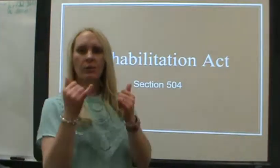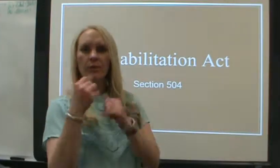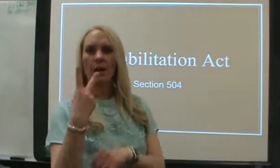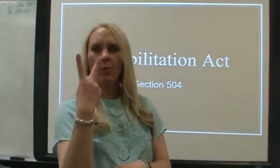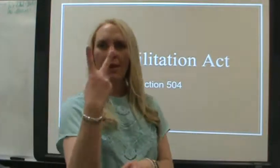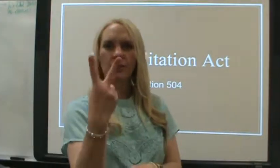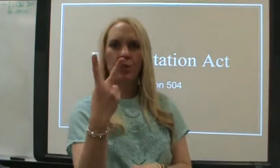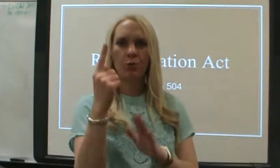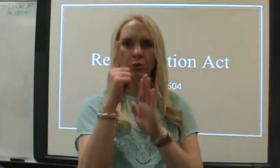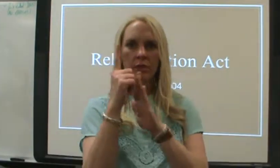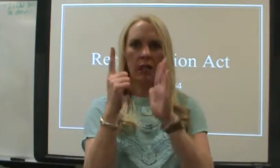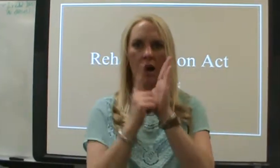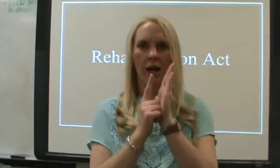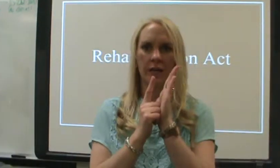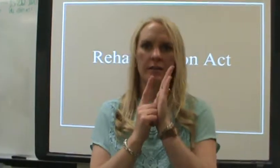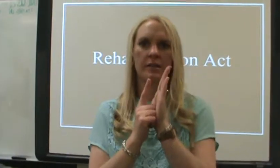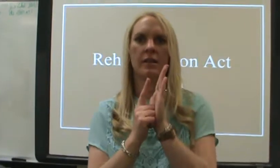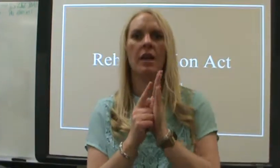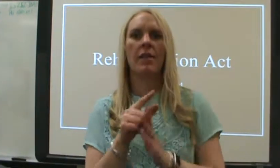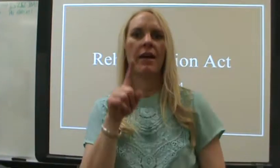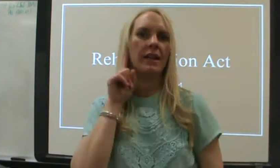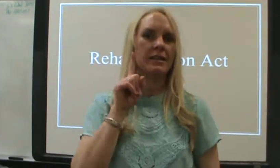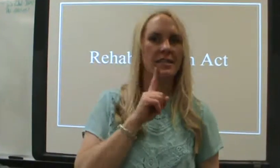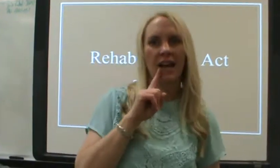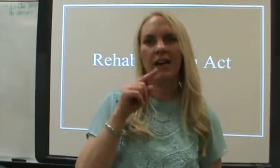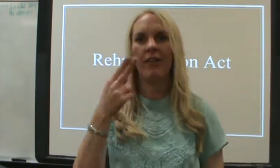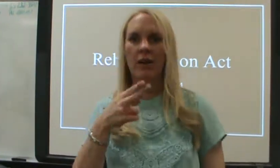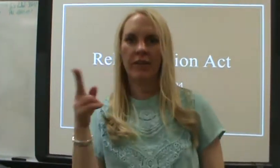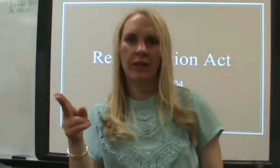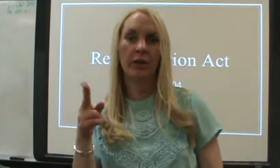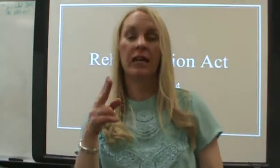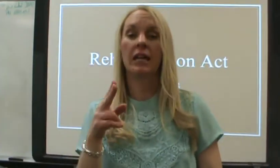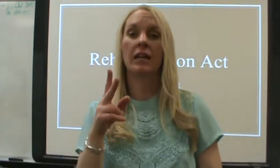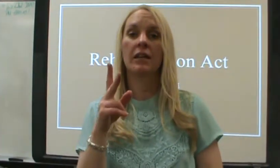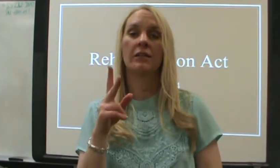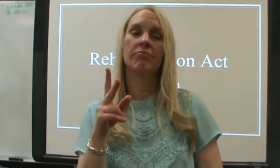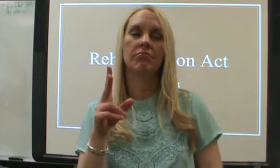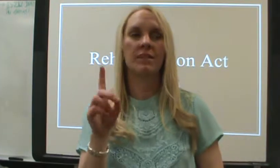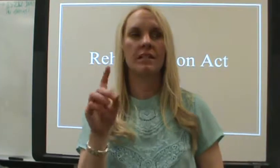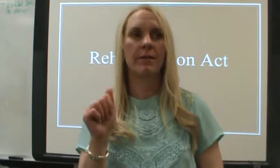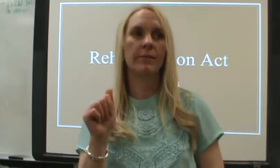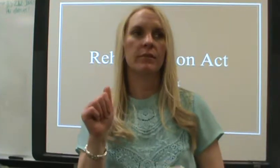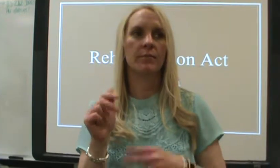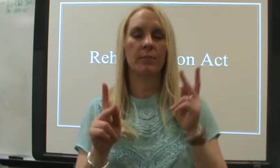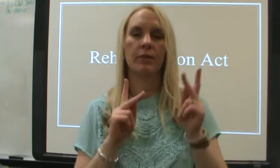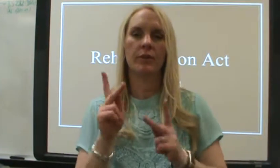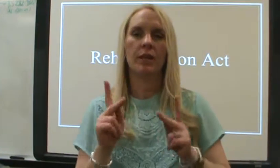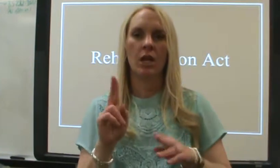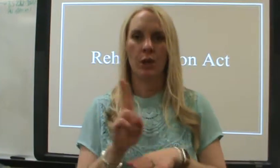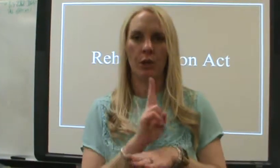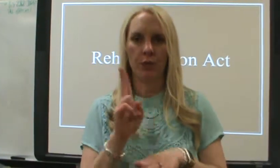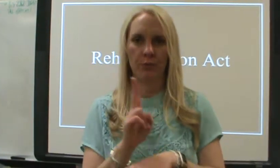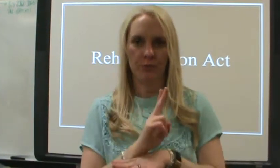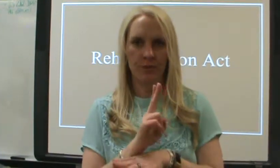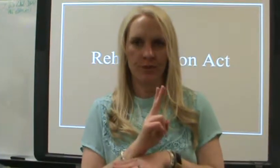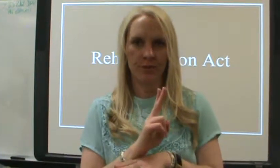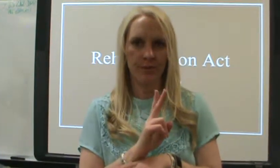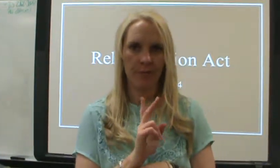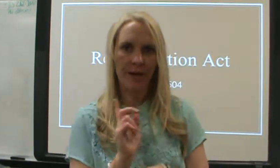Now we have 2 laws that deaf, hard of hearing, disabled people use, right?